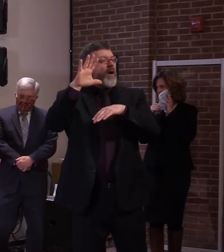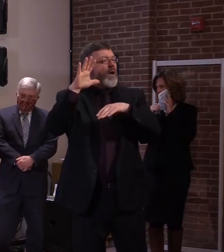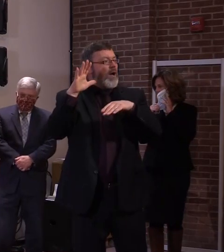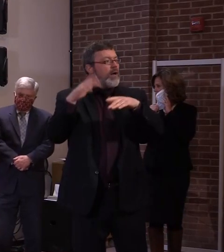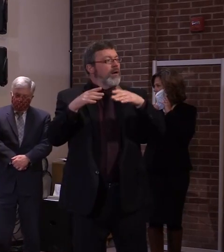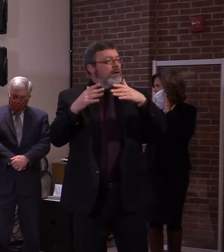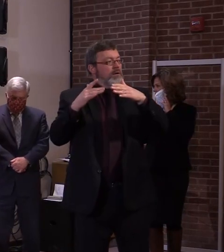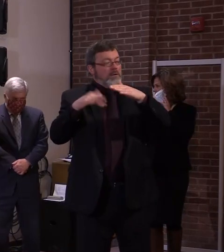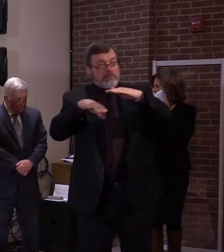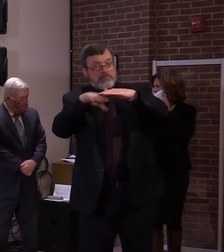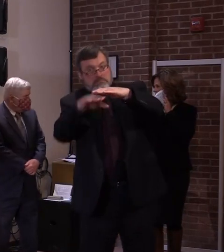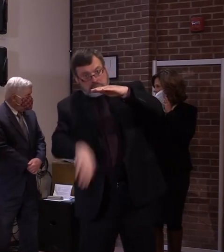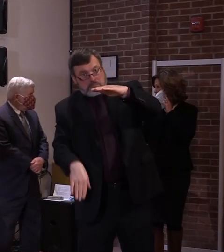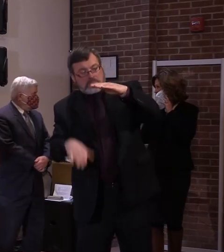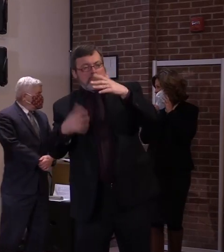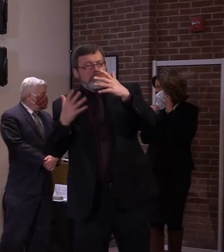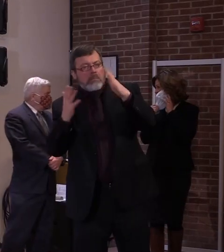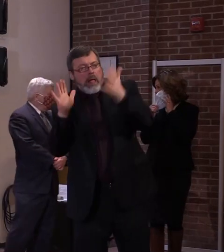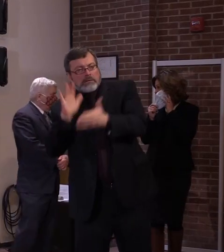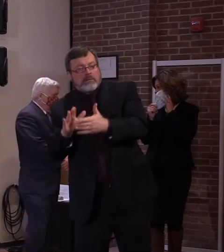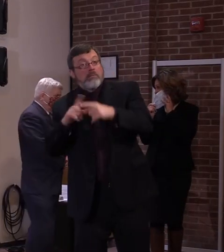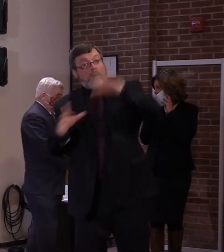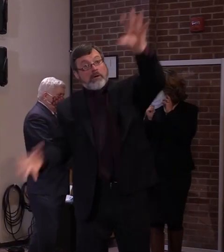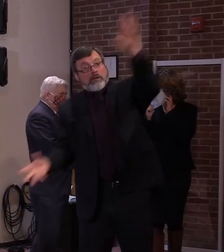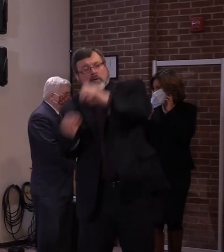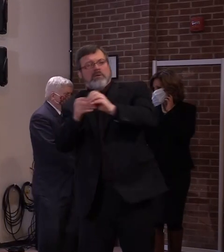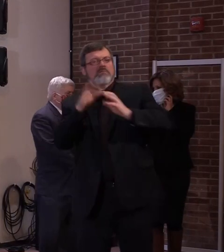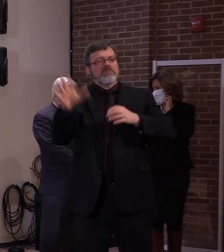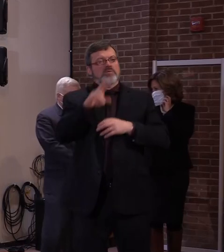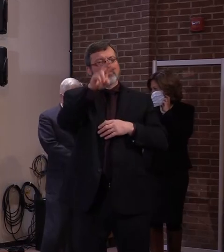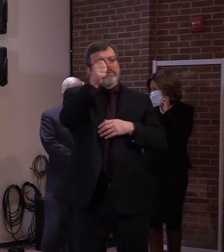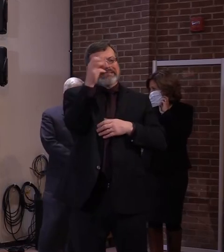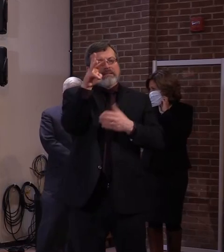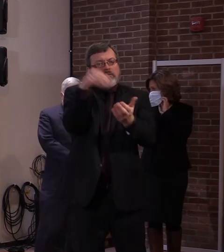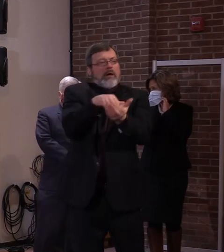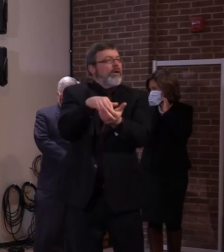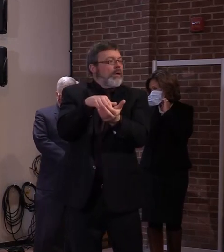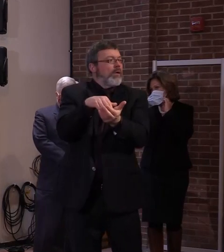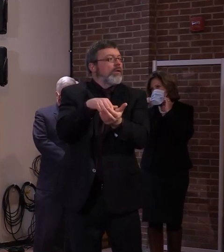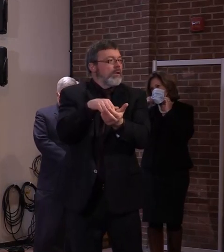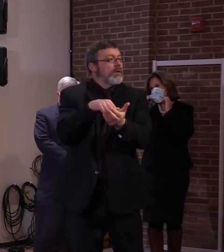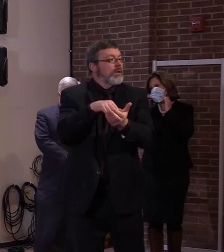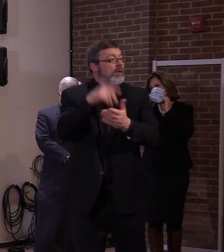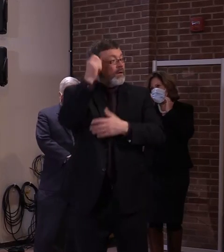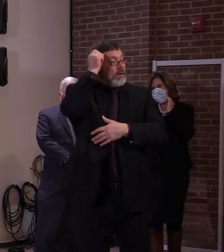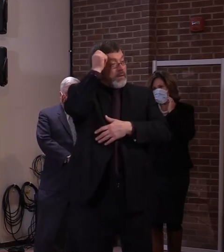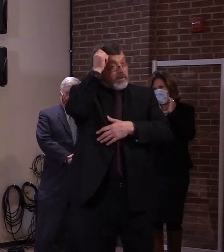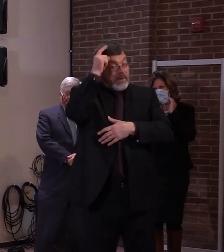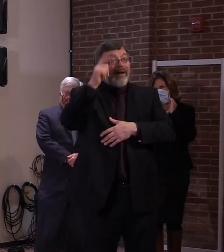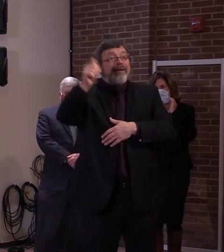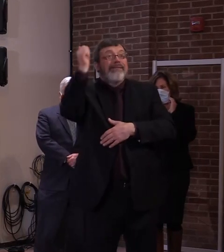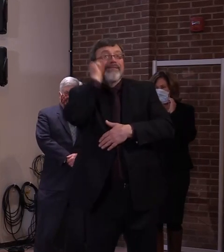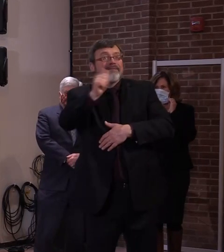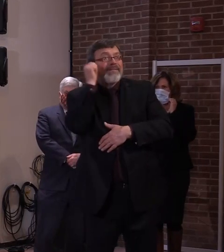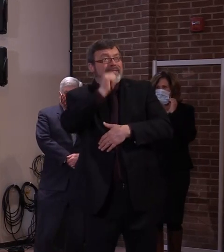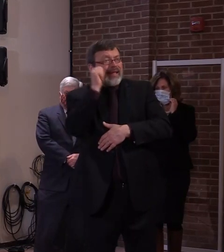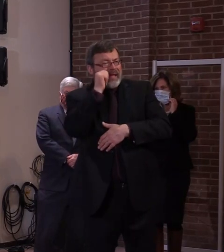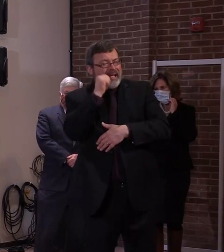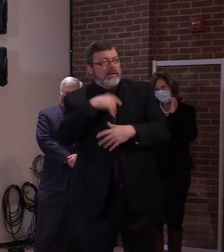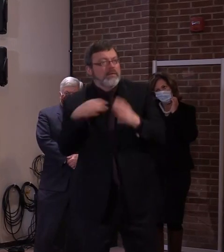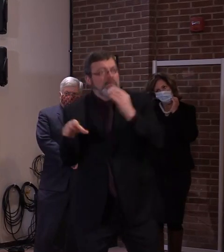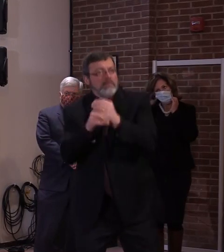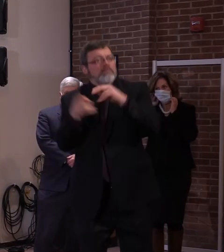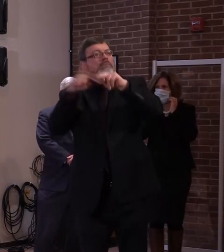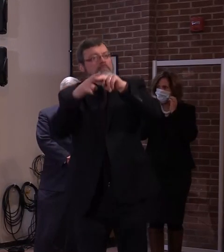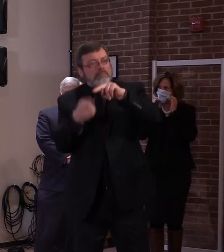And like I said, we're adding about 2,500, 2,600 a day, about 18,000 or so a week. So hopefully those numbers go up even